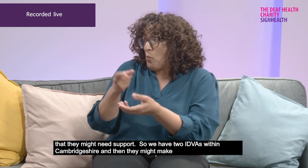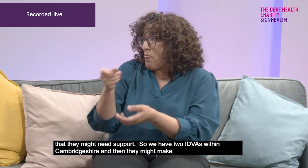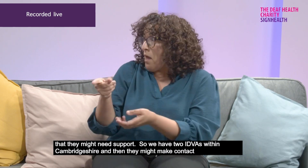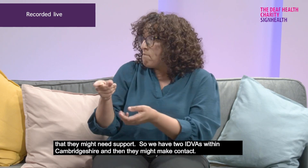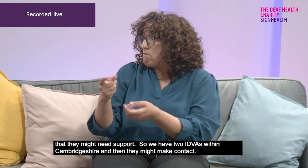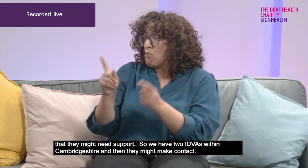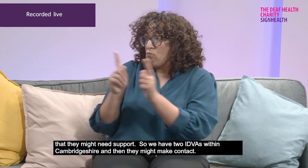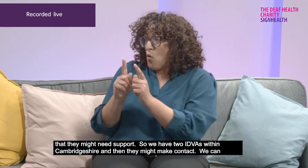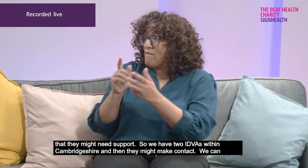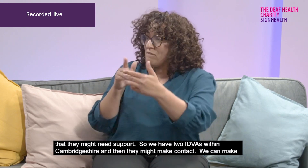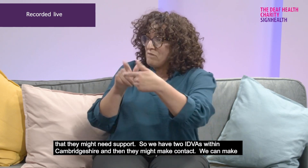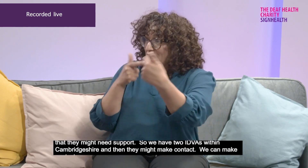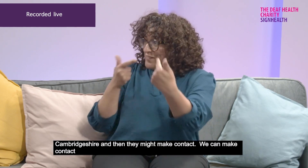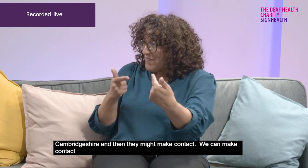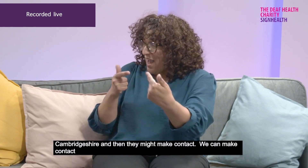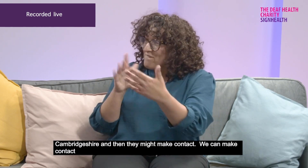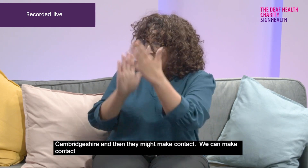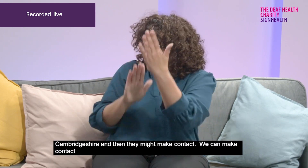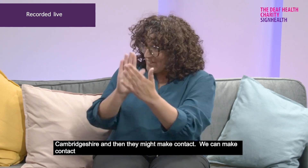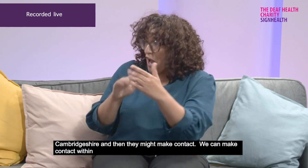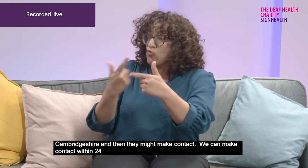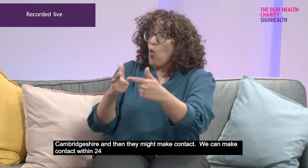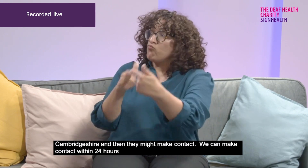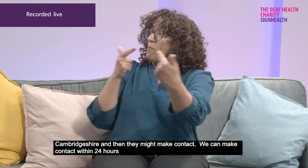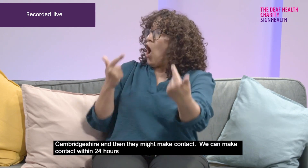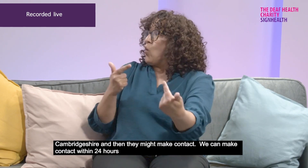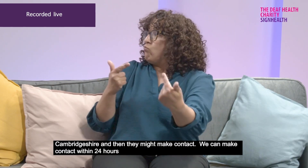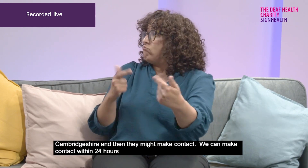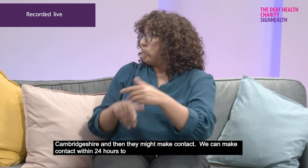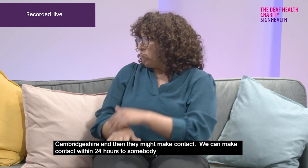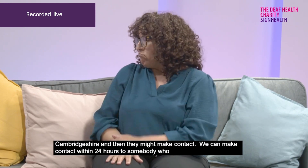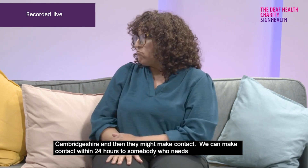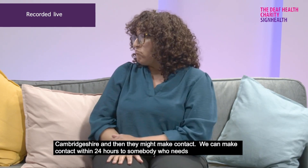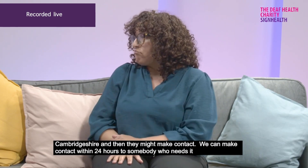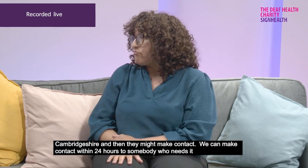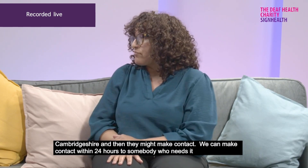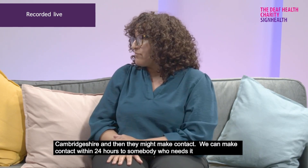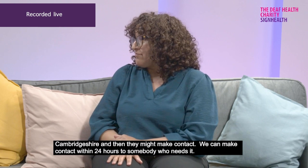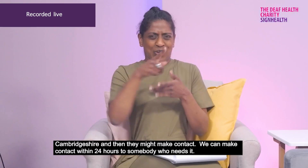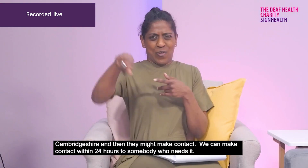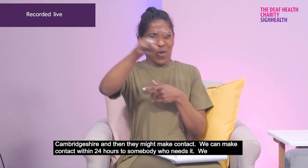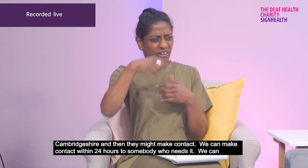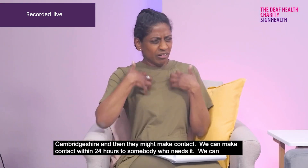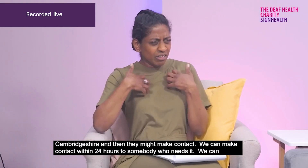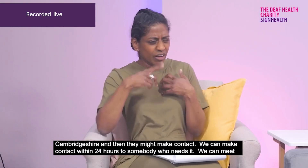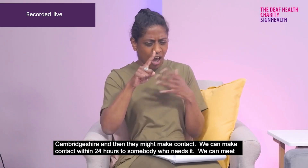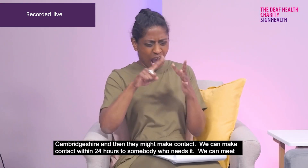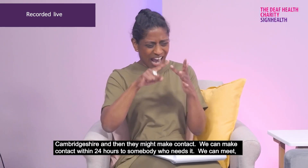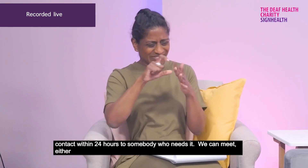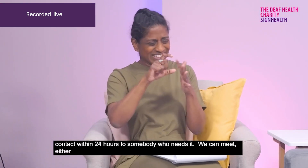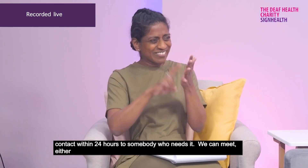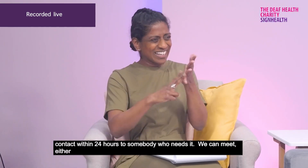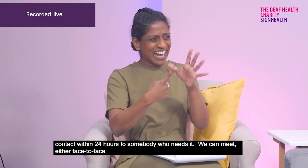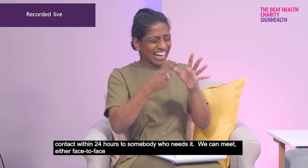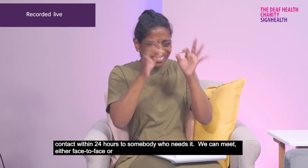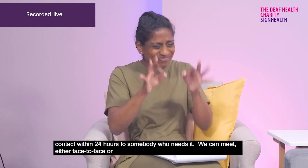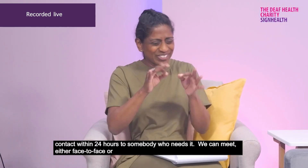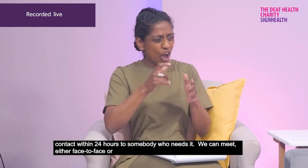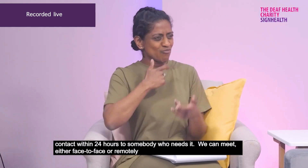make contact. We can make contact within 24 hours to somebody who needs it. We can meet, we can either face-to-face